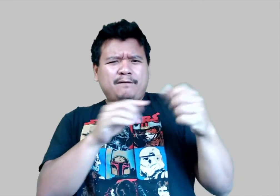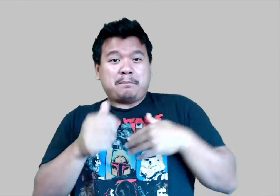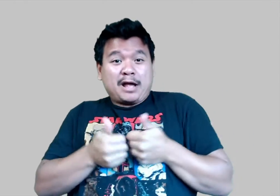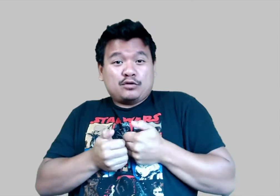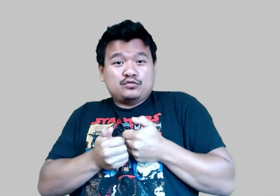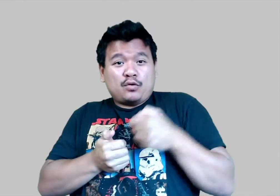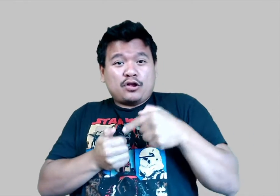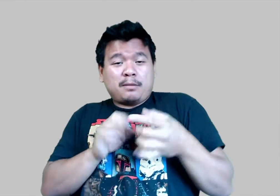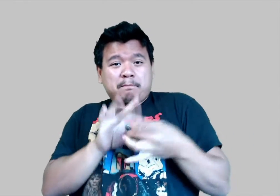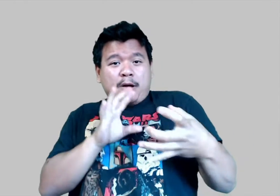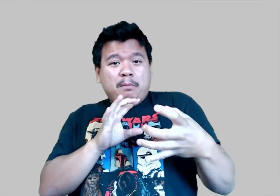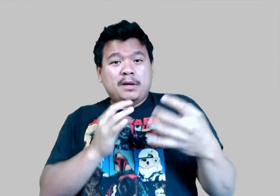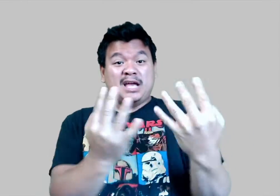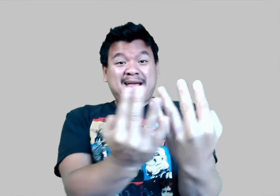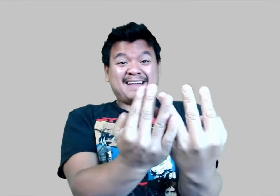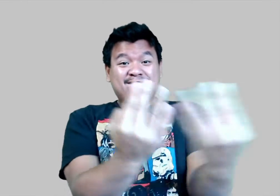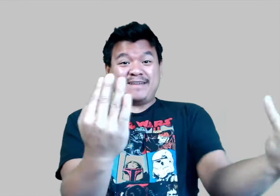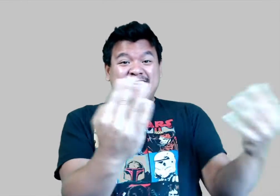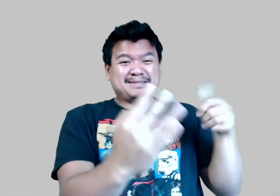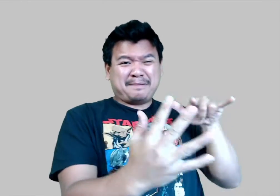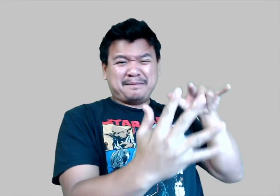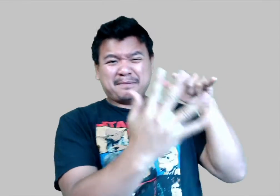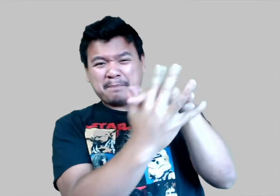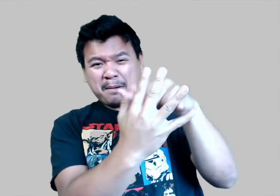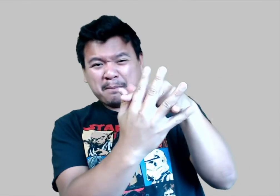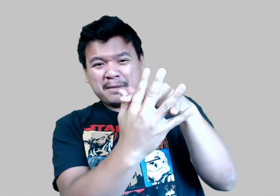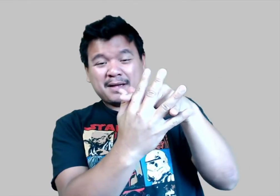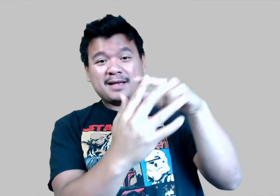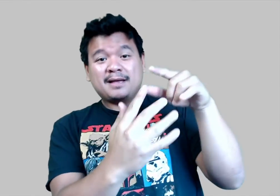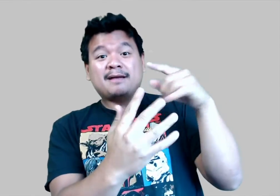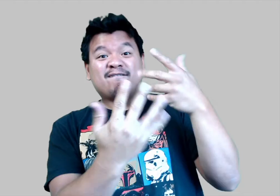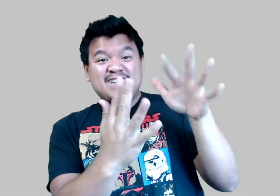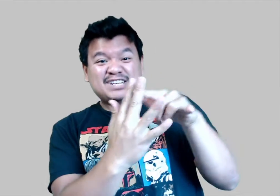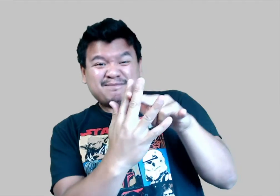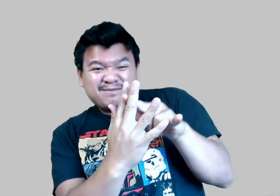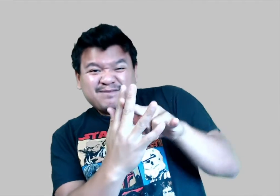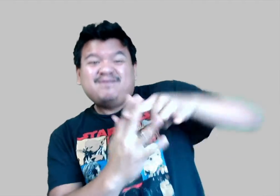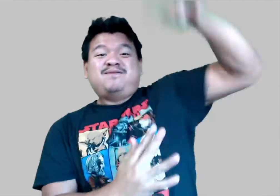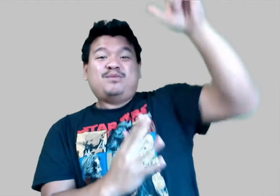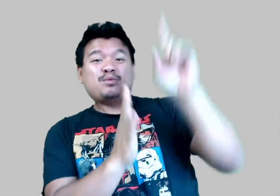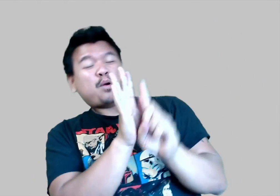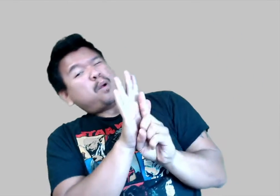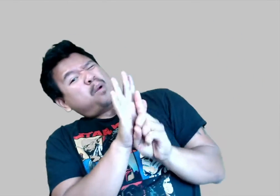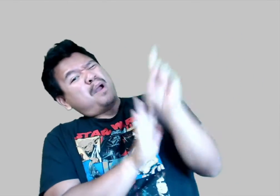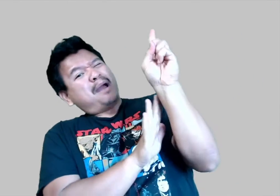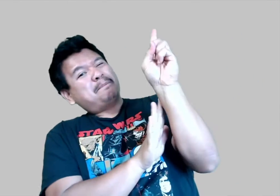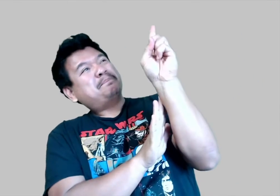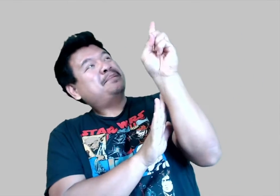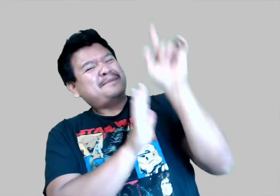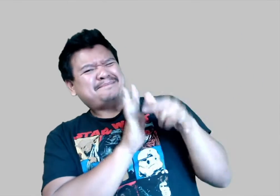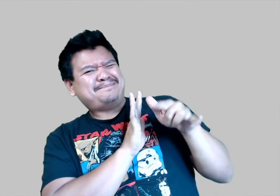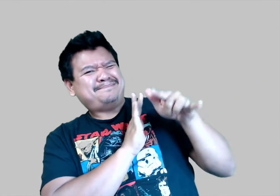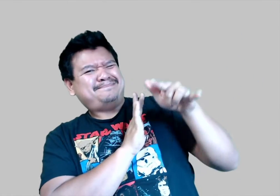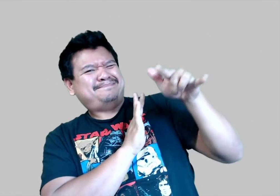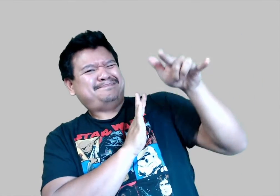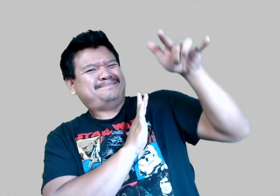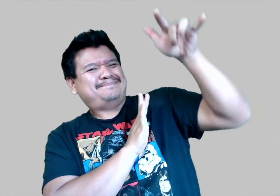controller. It hit the guardrail and then shot straight up, and then it started